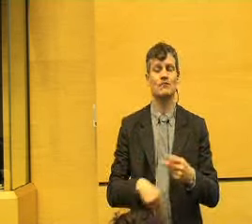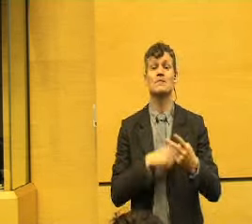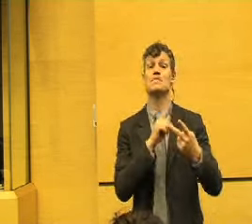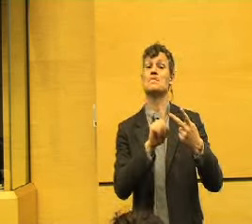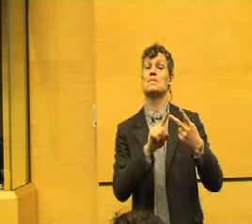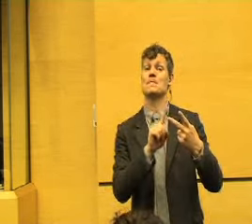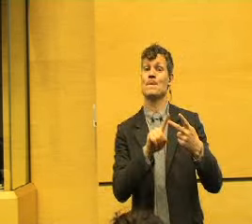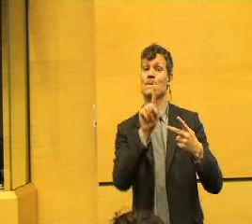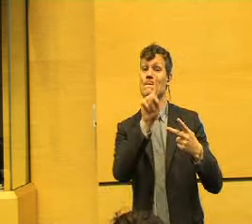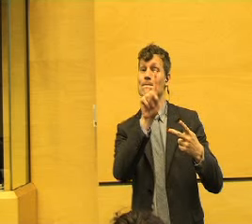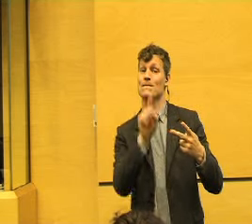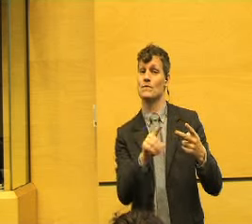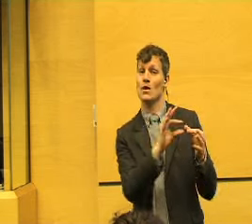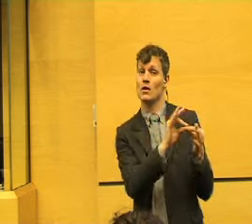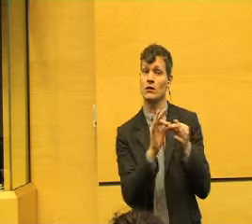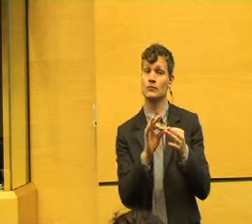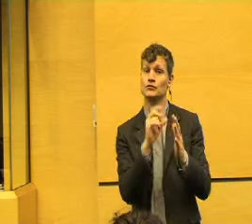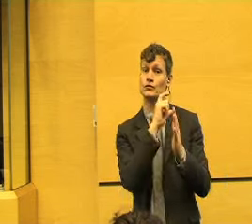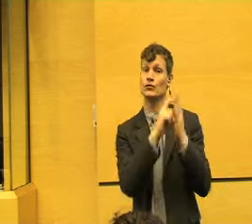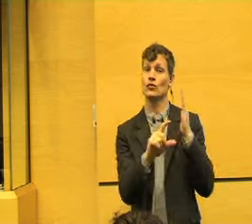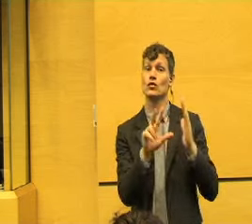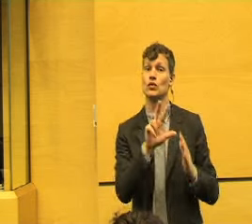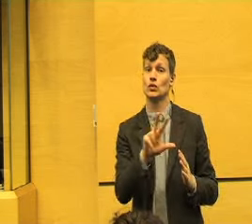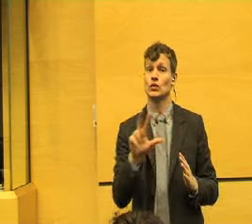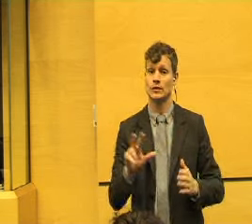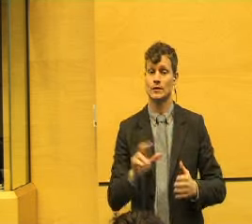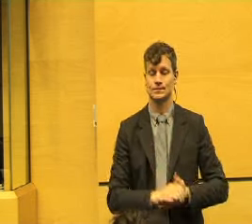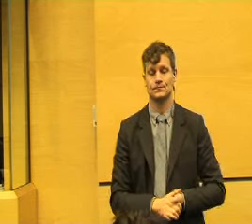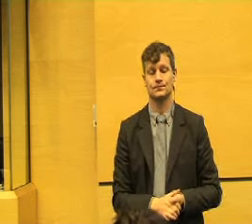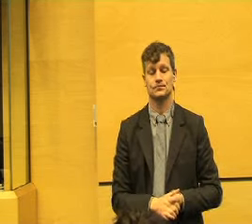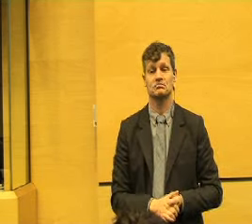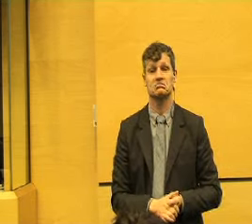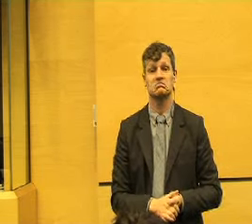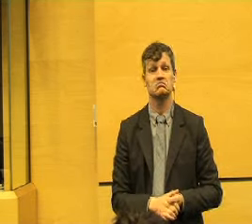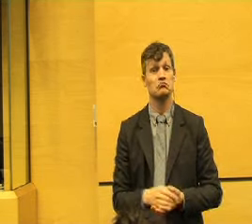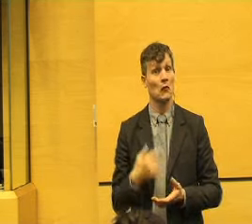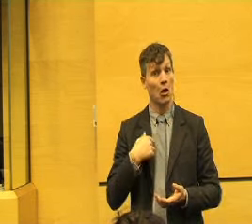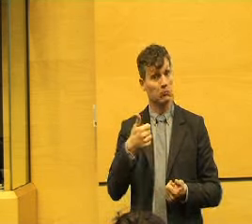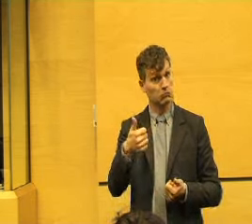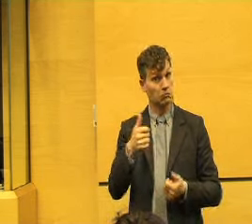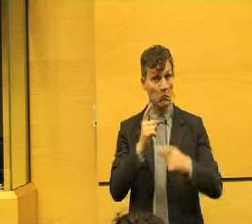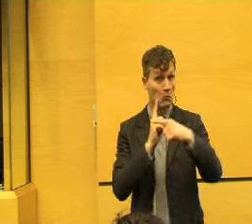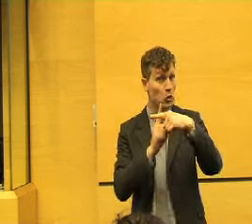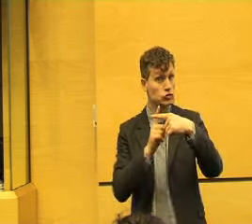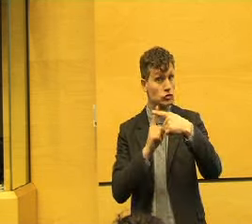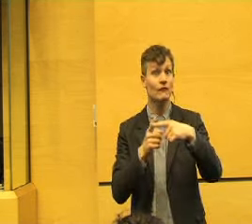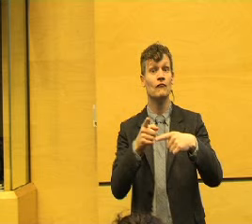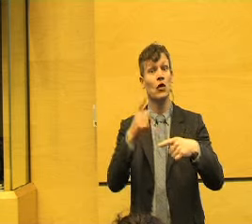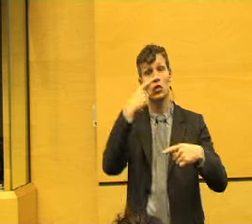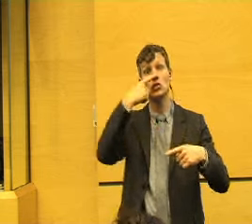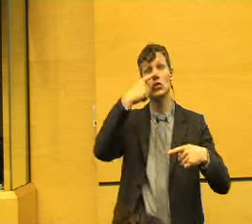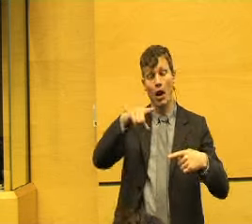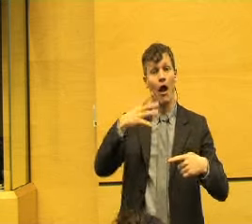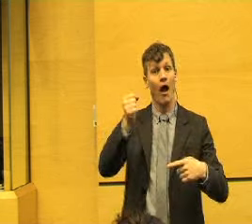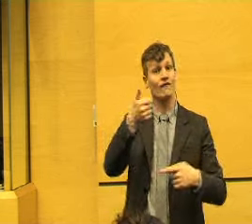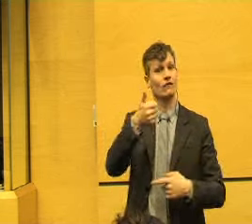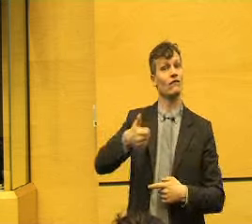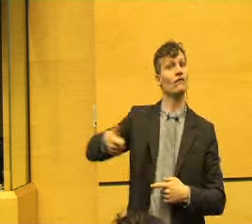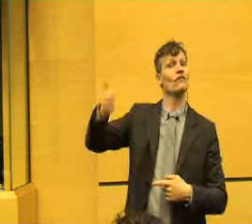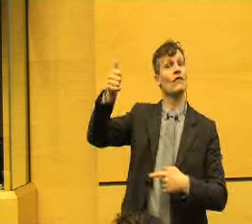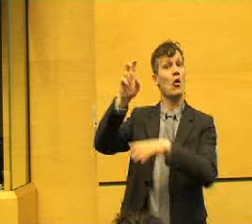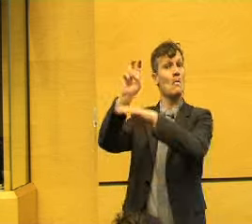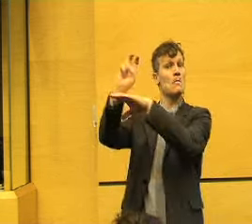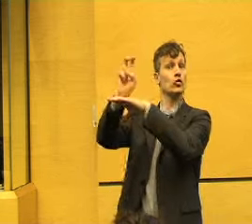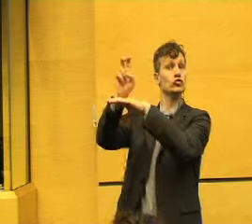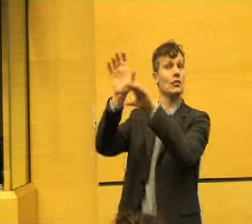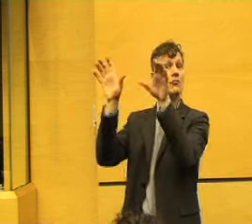33. We are pleased to hear that Thailand has appointed a national monitoring body, namely the National Human Rights Commission of